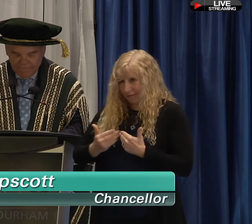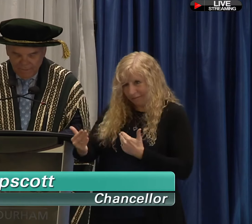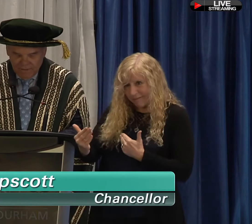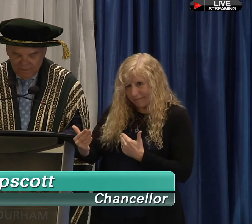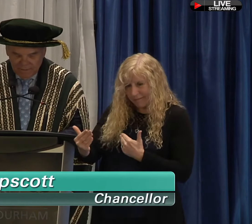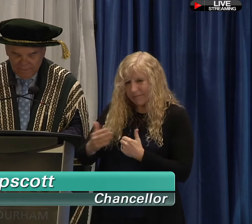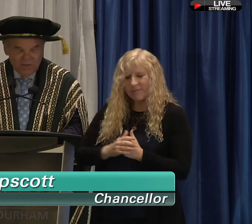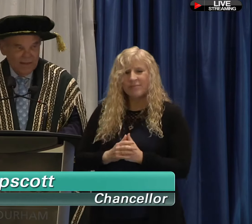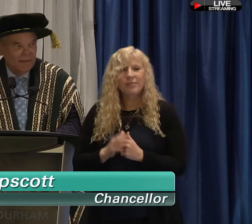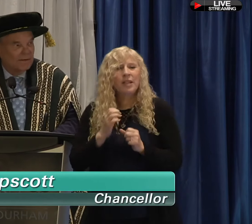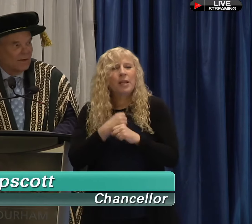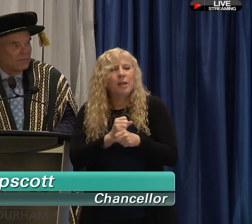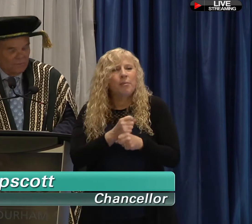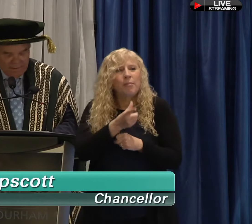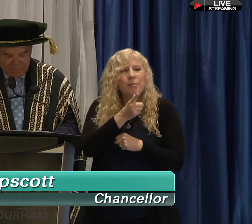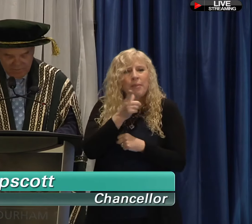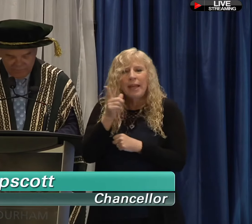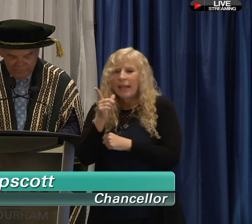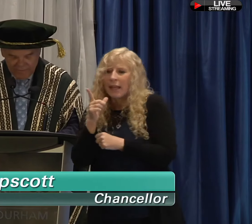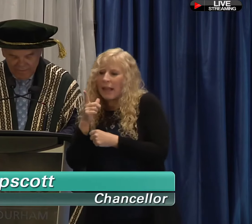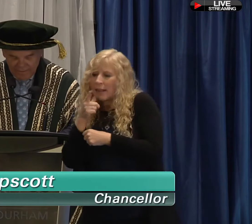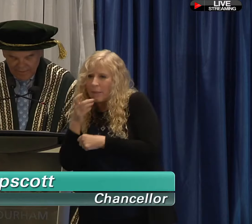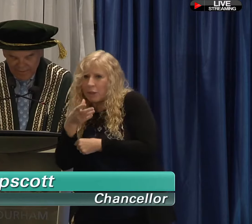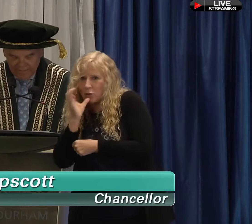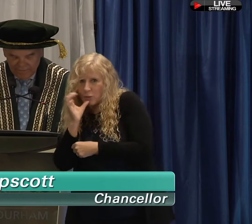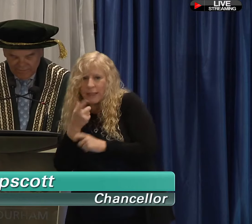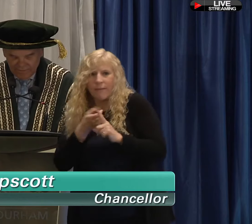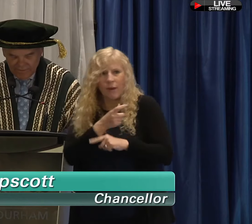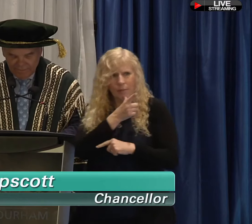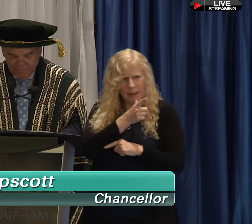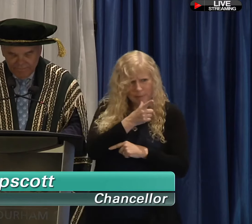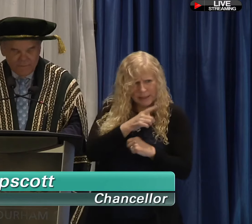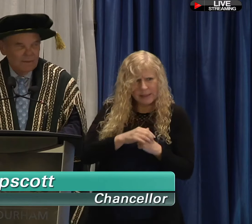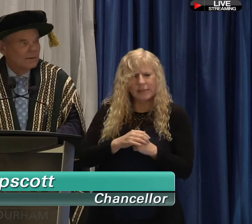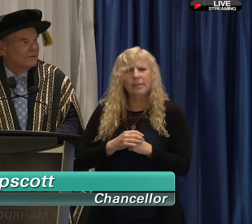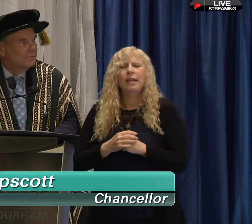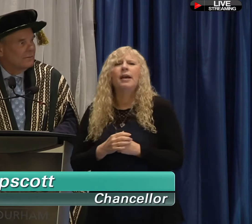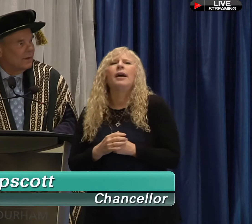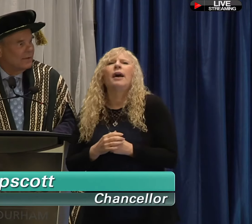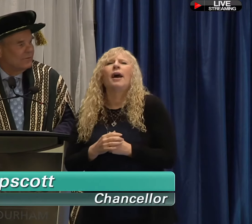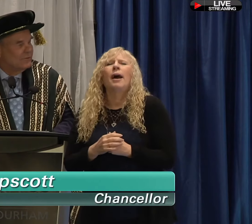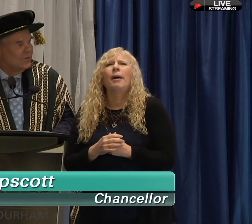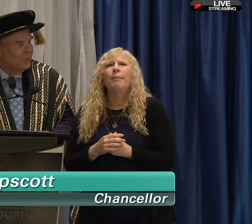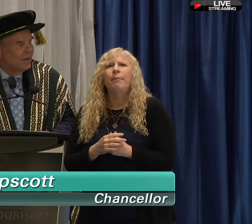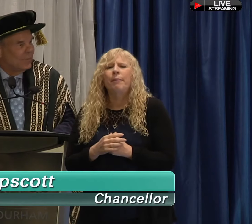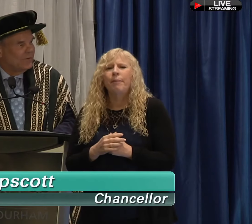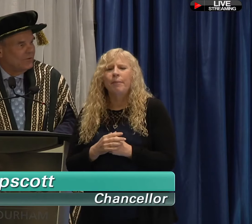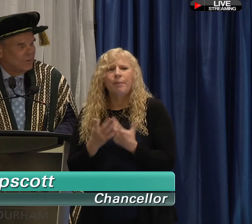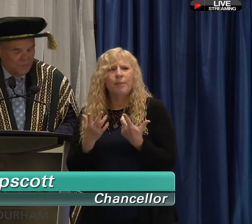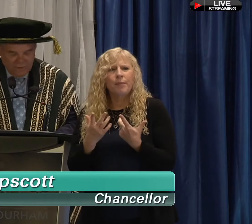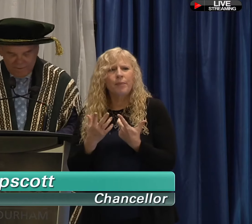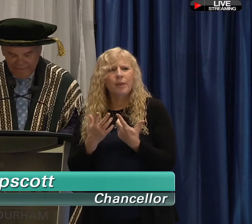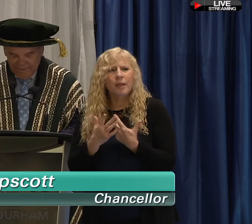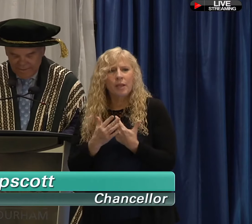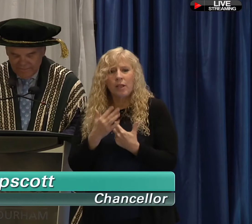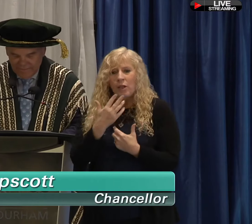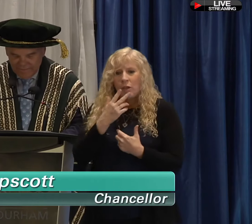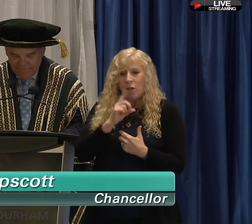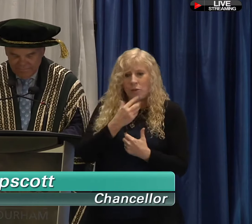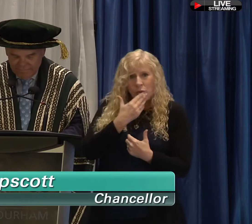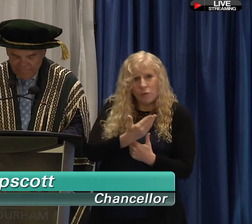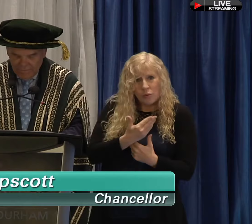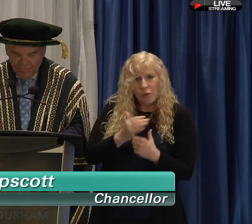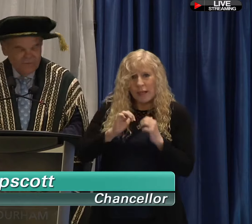Make lemonade out of lemons, and do well by doing good,